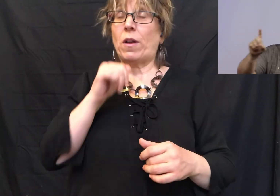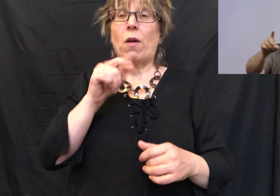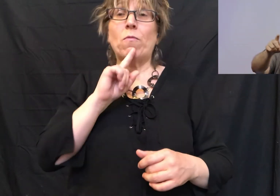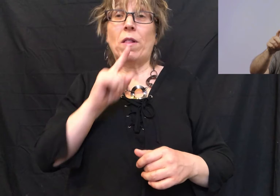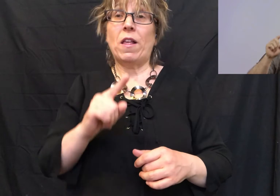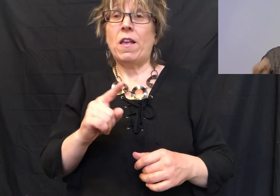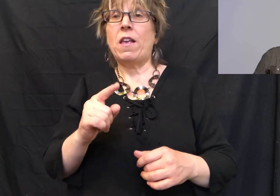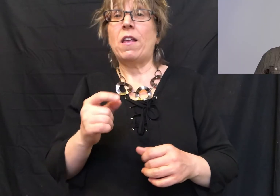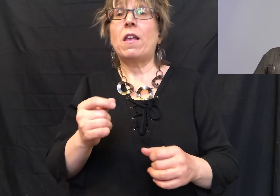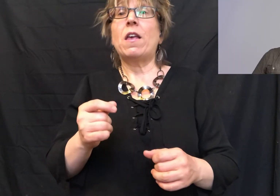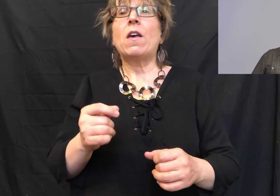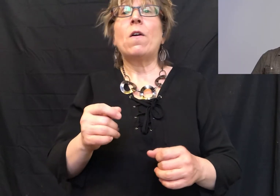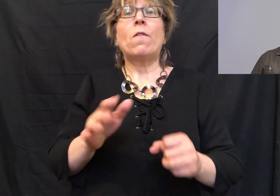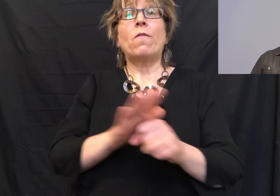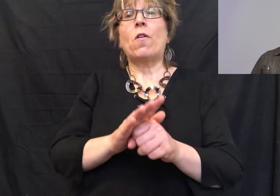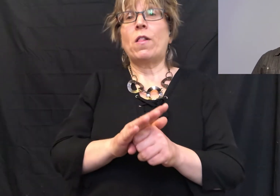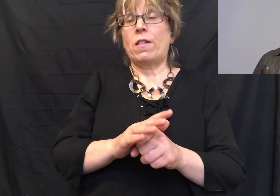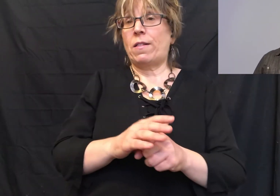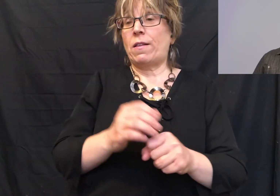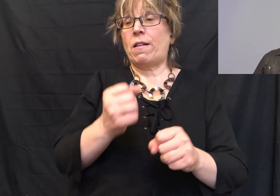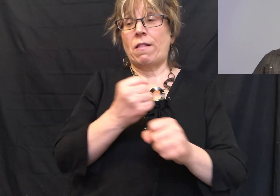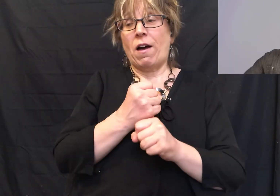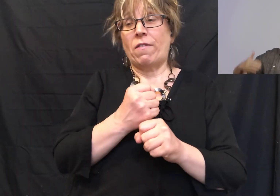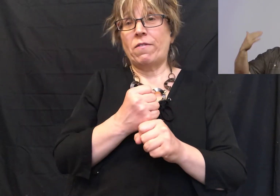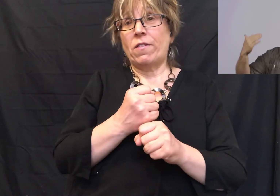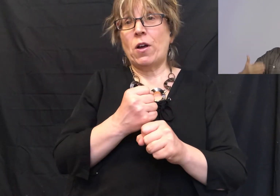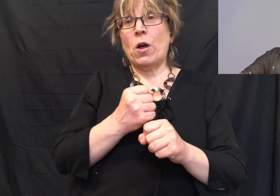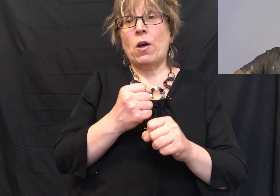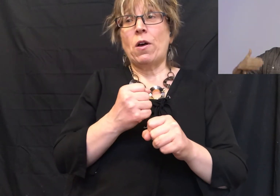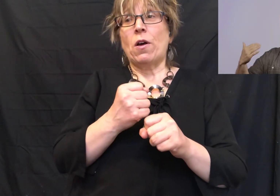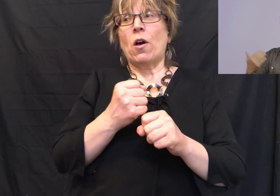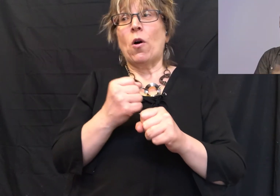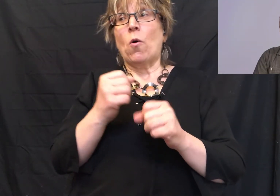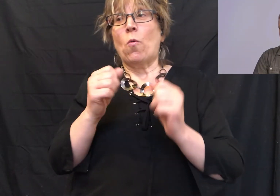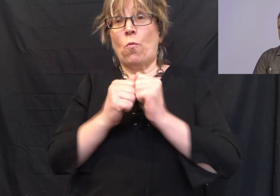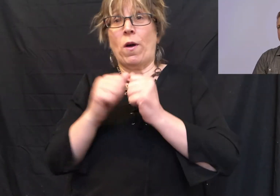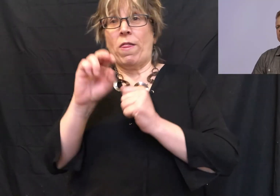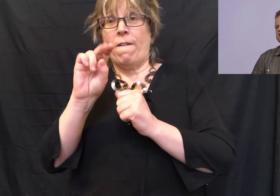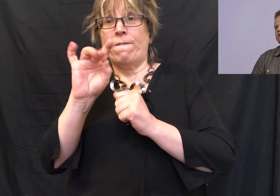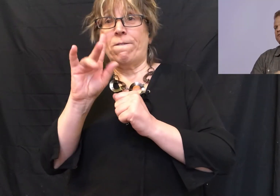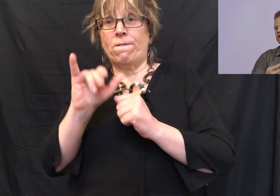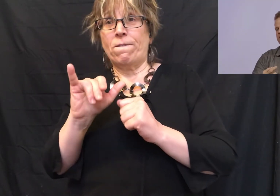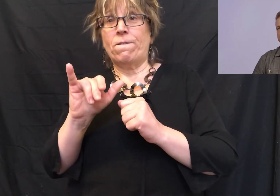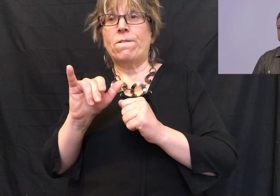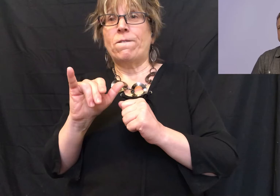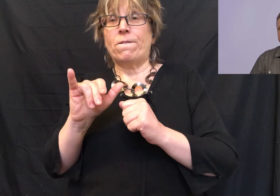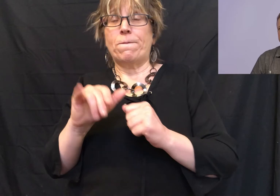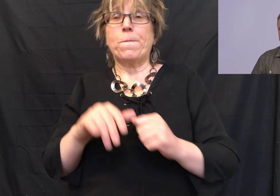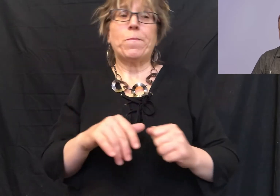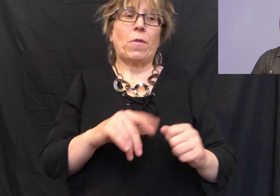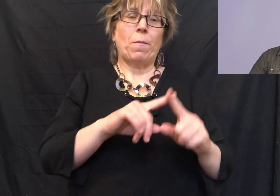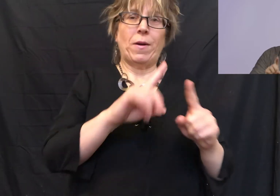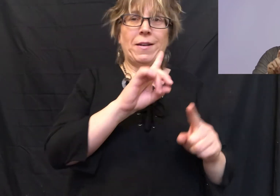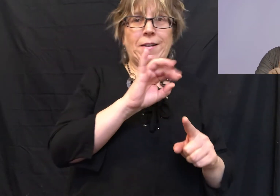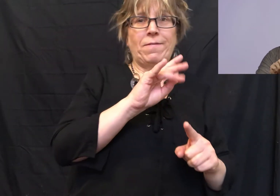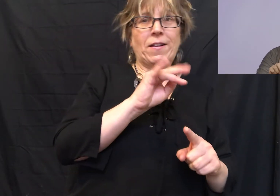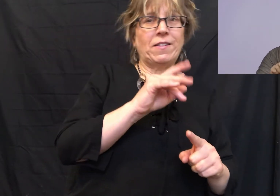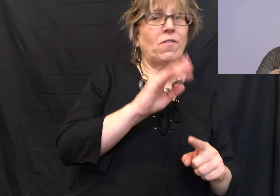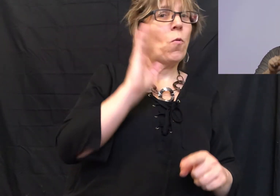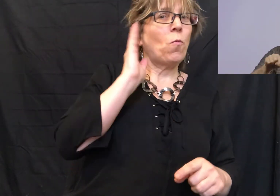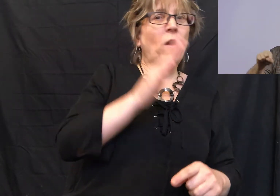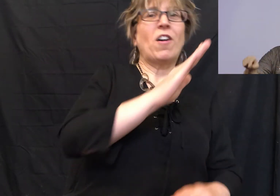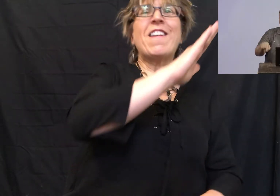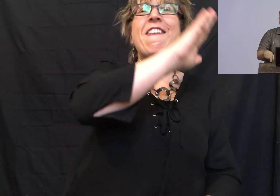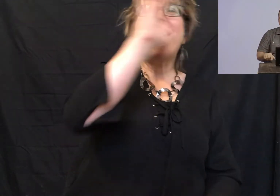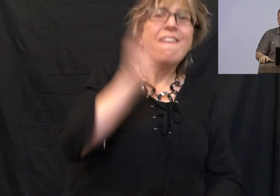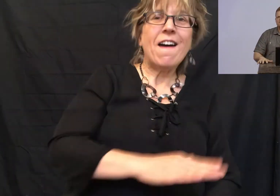loved, that's powerful. But when you're defensive and you have your walls up, you'll never get to be fully known. And you'll never really